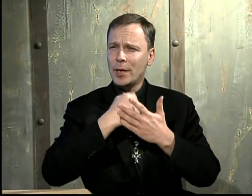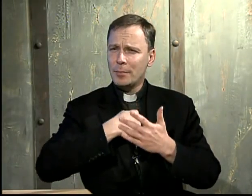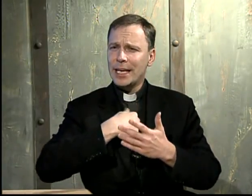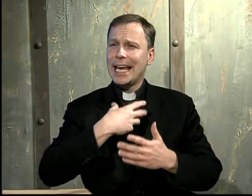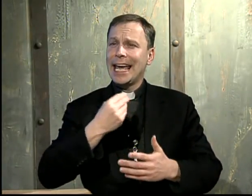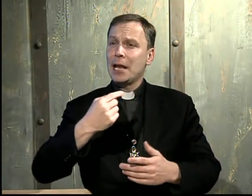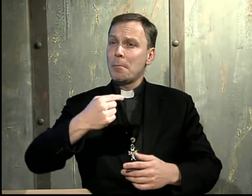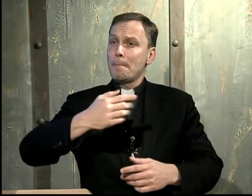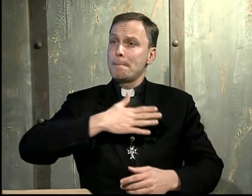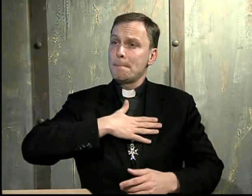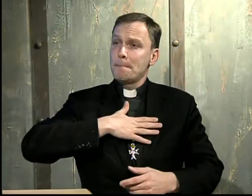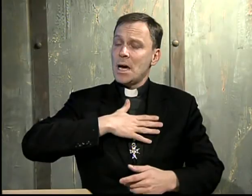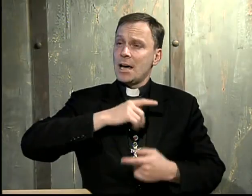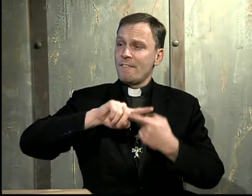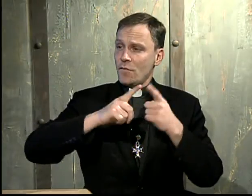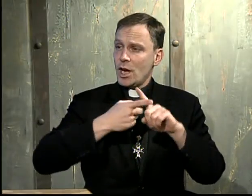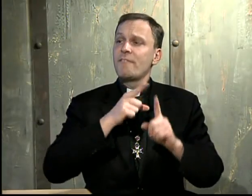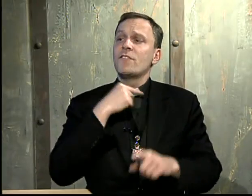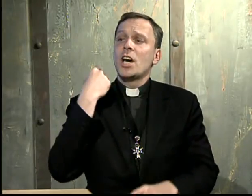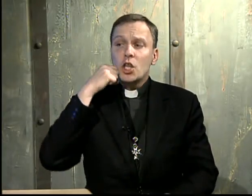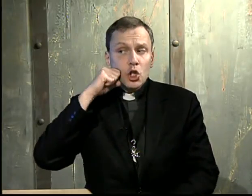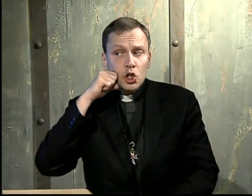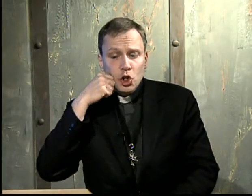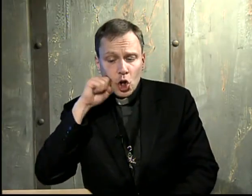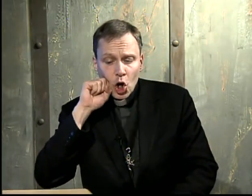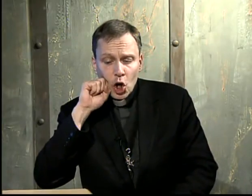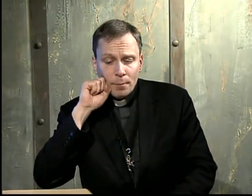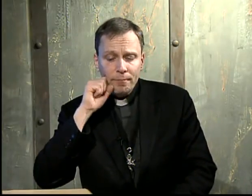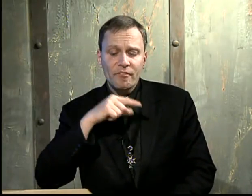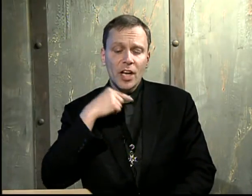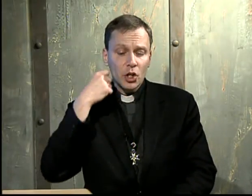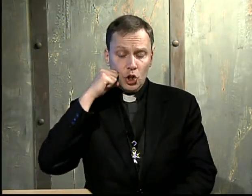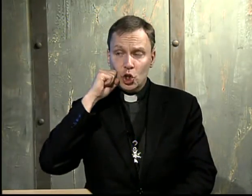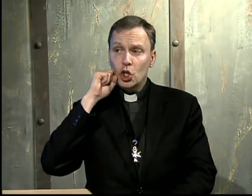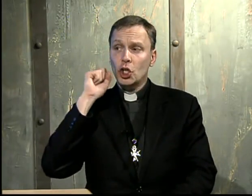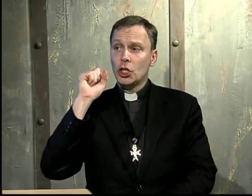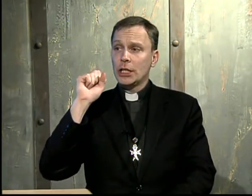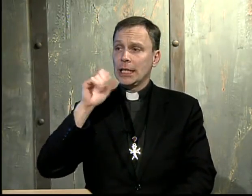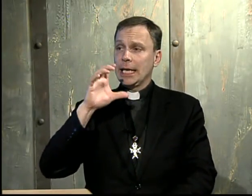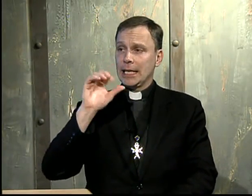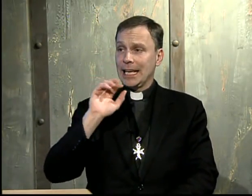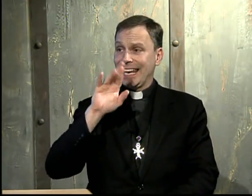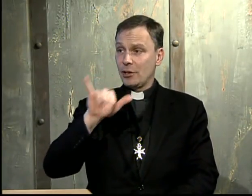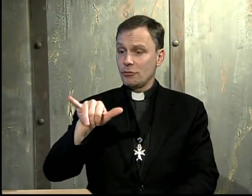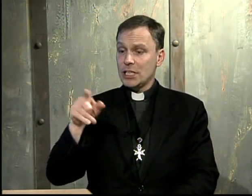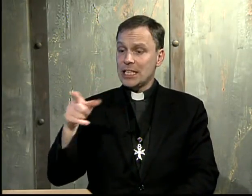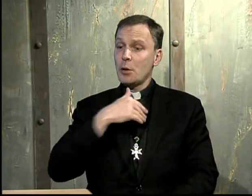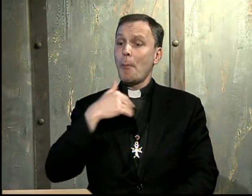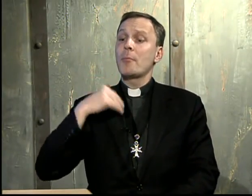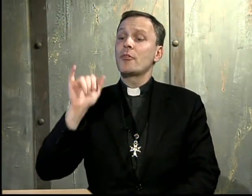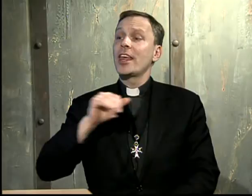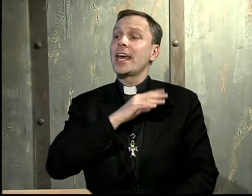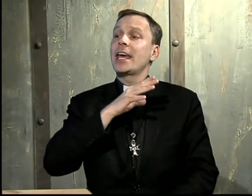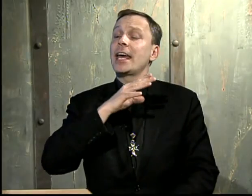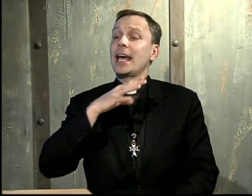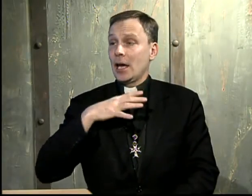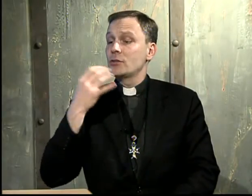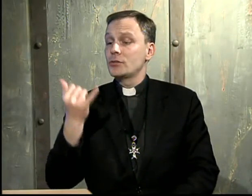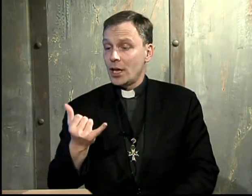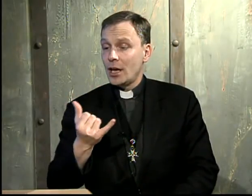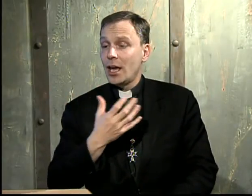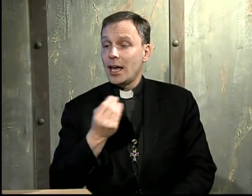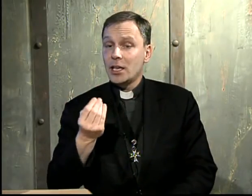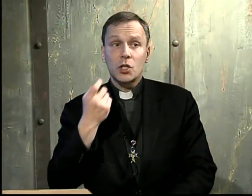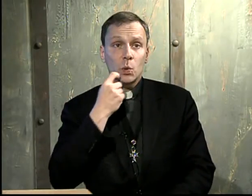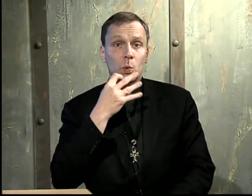an amazing support system. A man there, Father Sean Carey is a member of